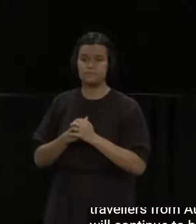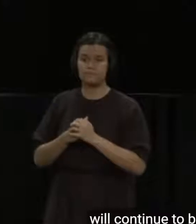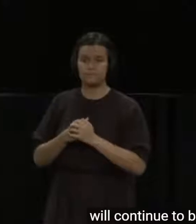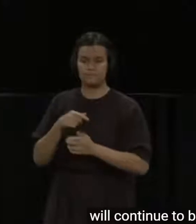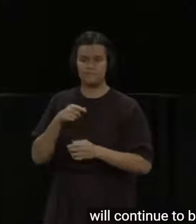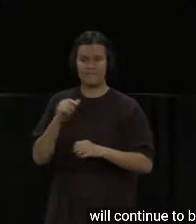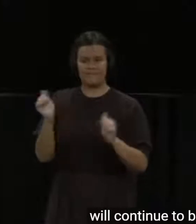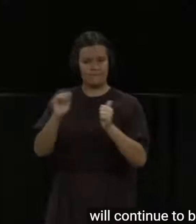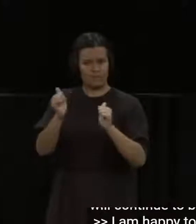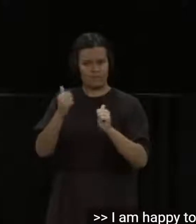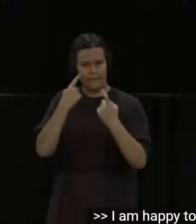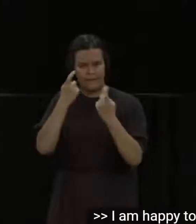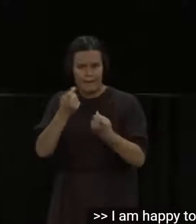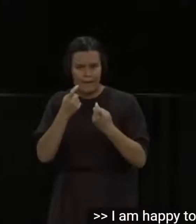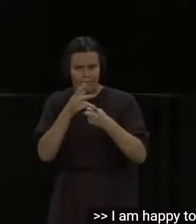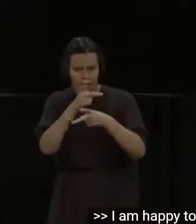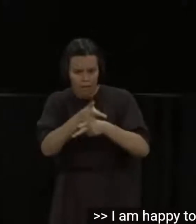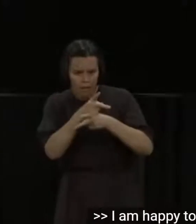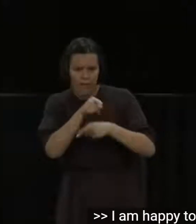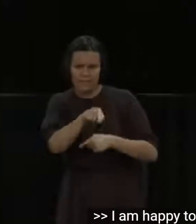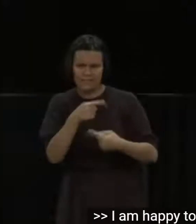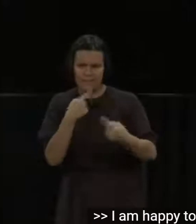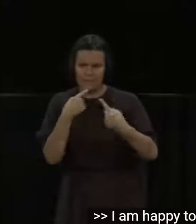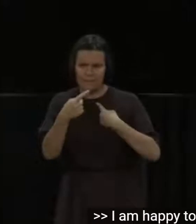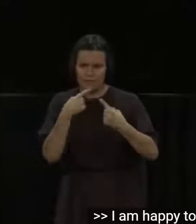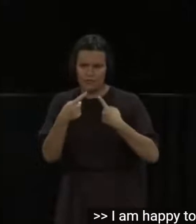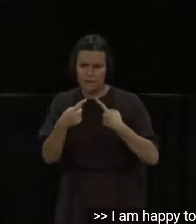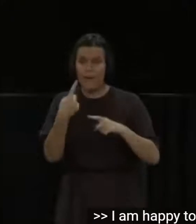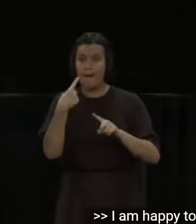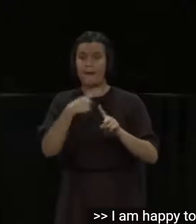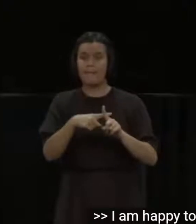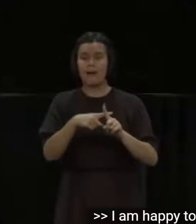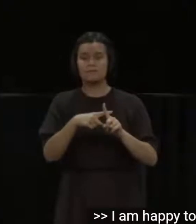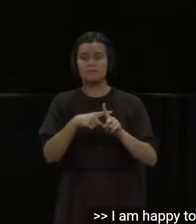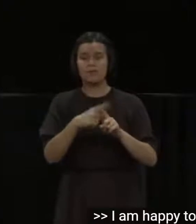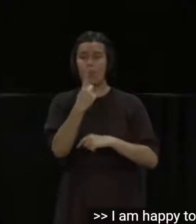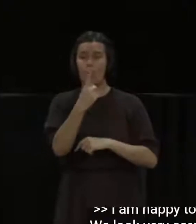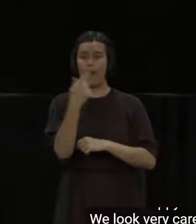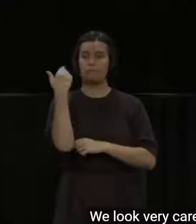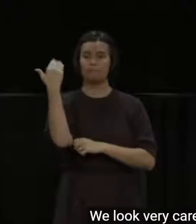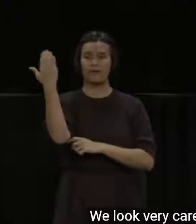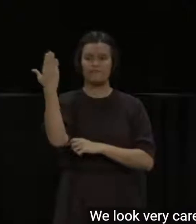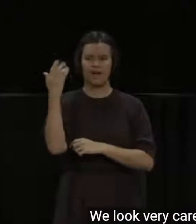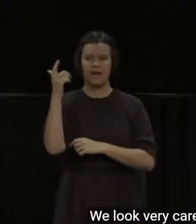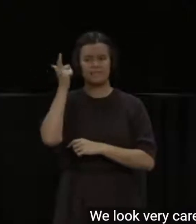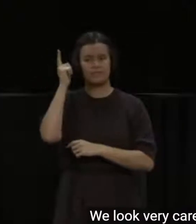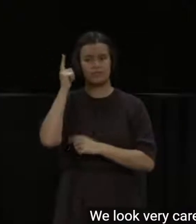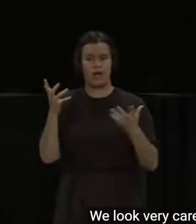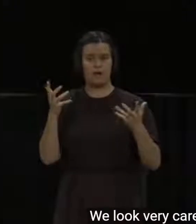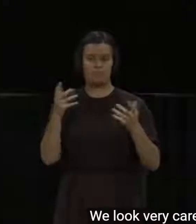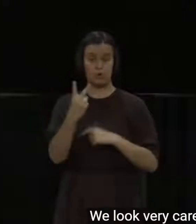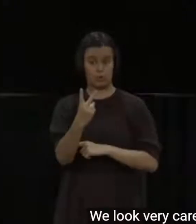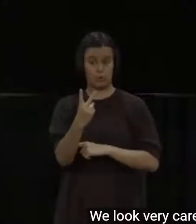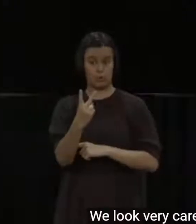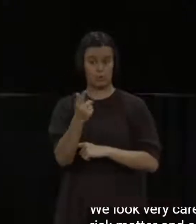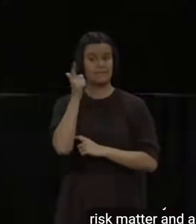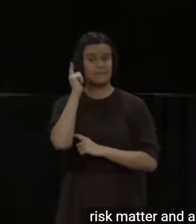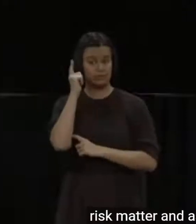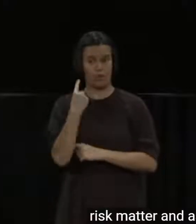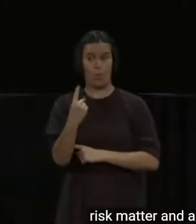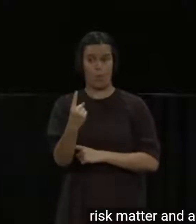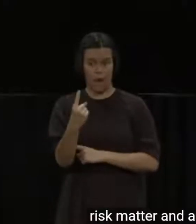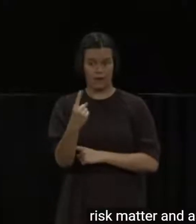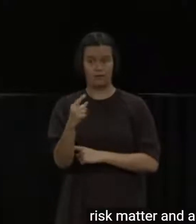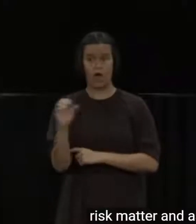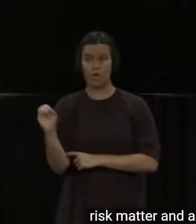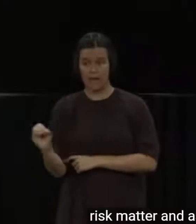and actually I asked for some independent peer review from Professor Philip Hill in Otago and Professor Tony Blakely in Melbourne on this, and they